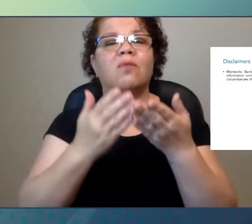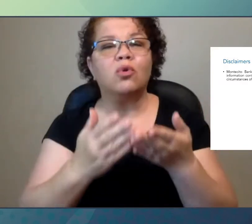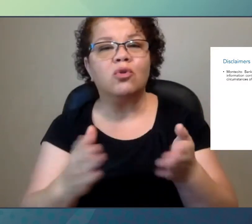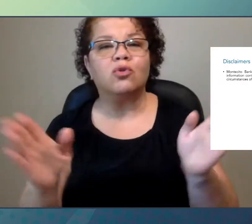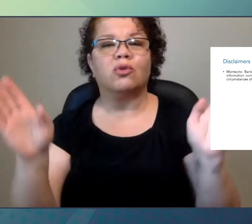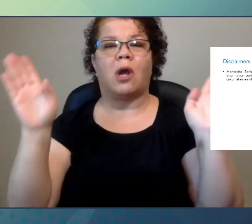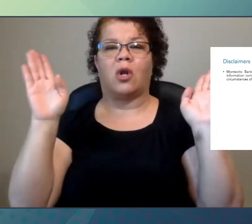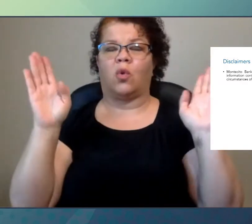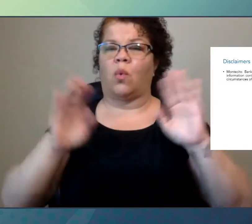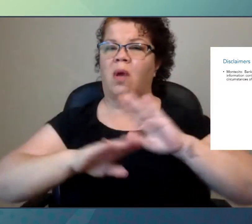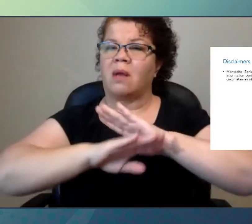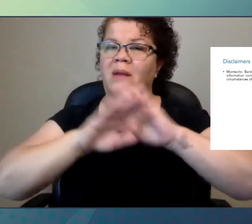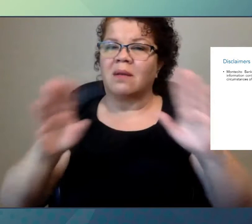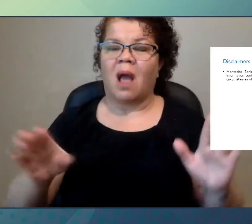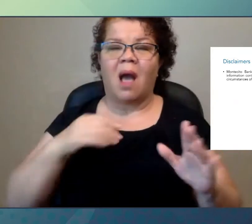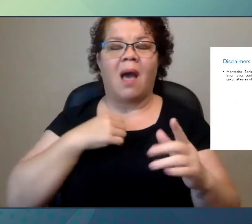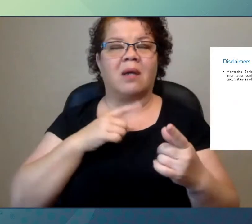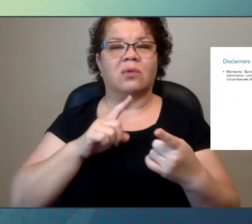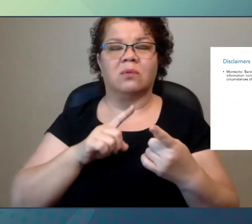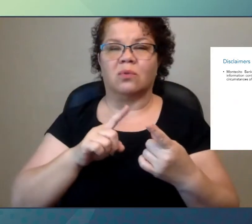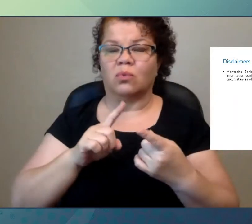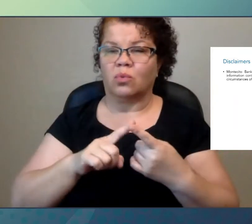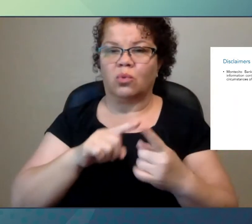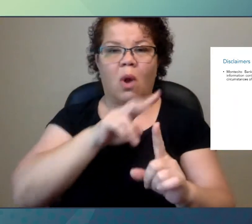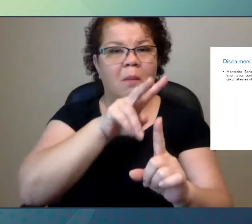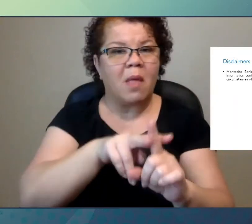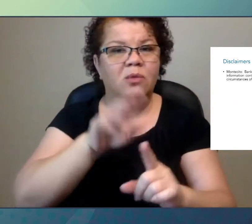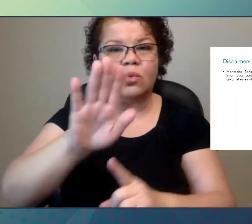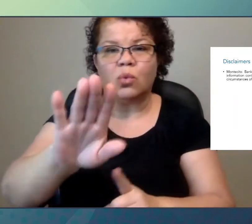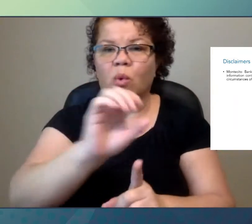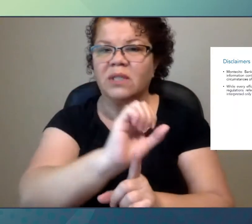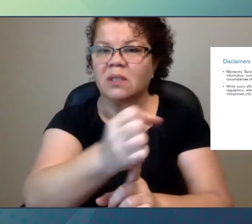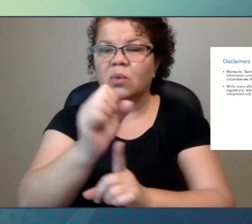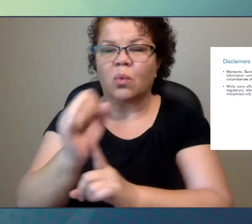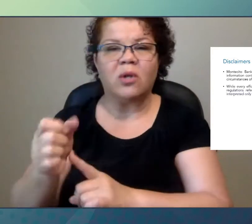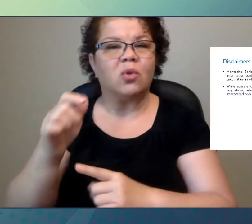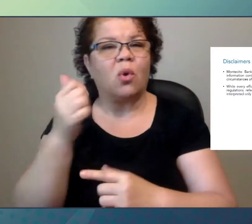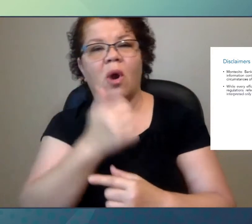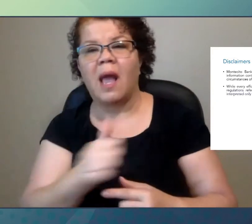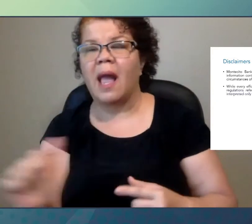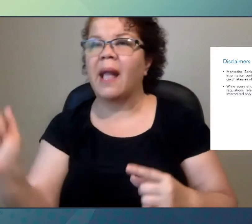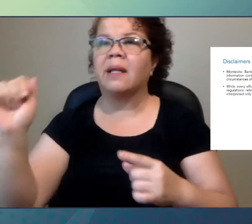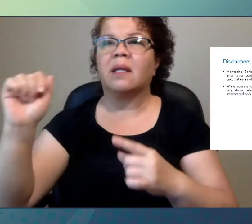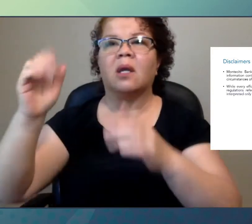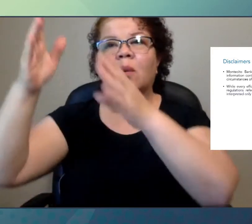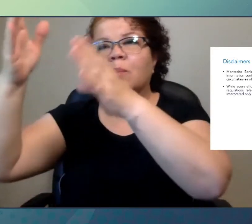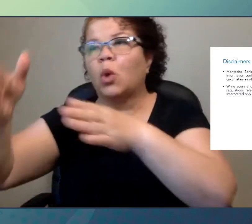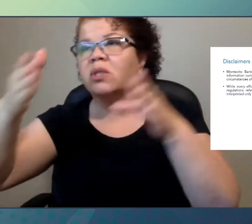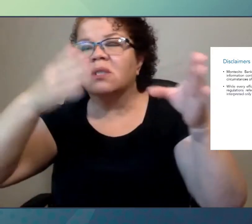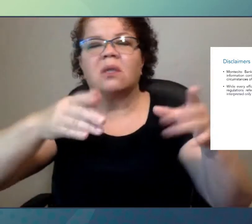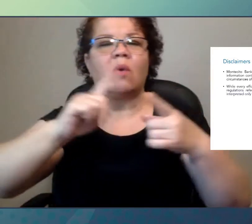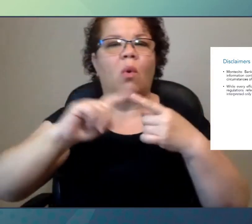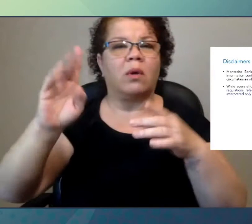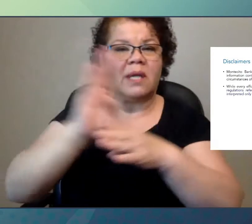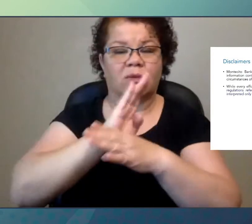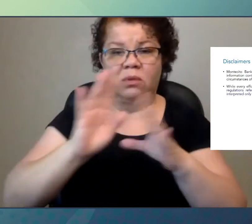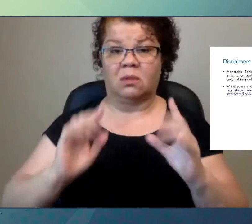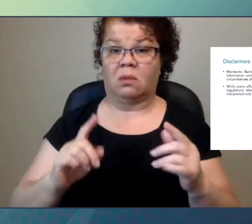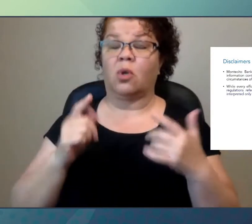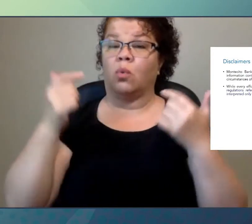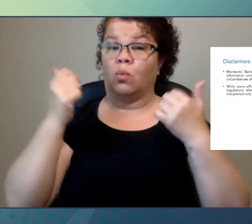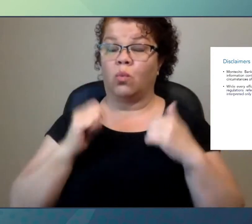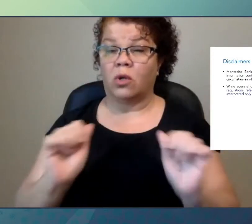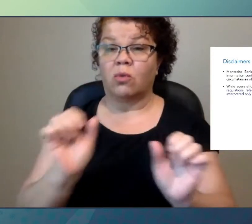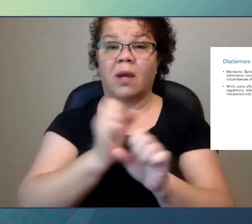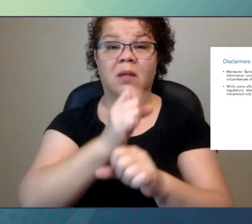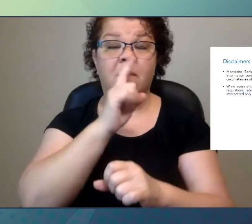is not intended to address the individual circumstances or any person or entity. While we make every effort